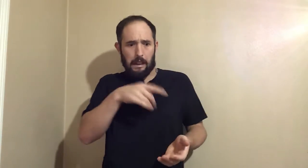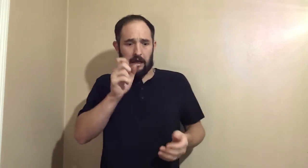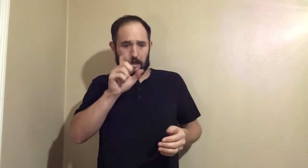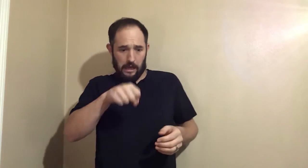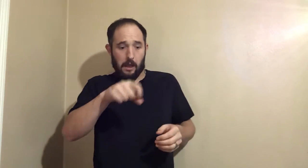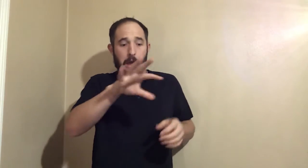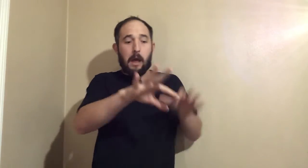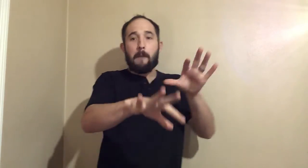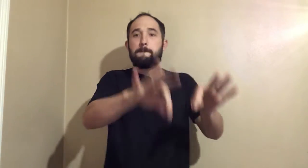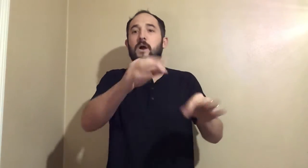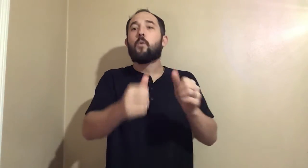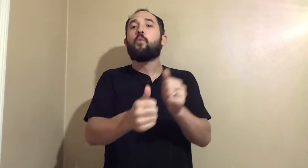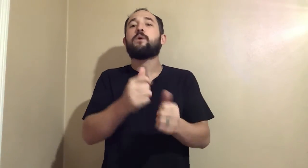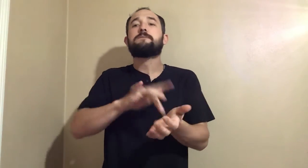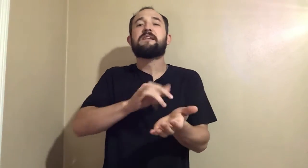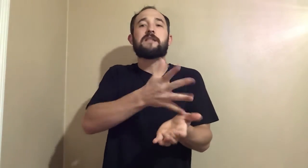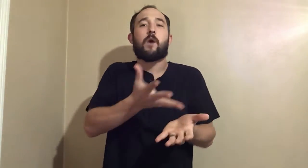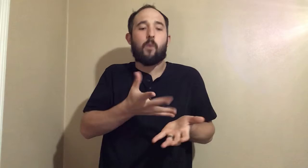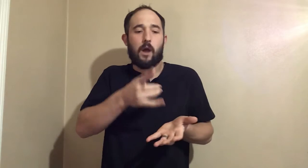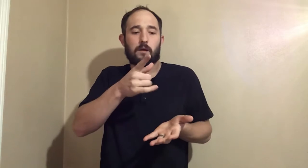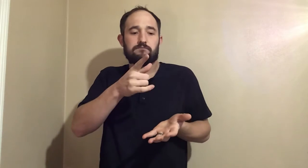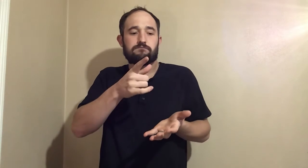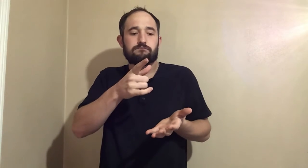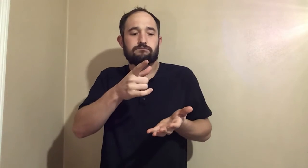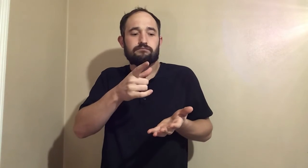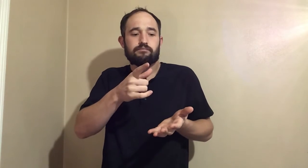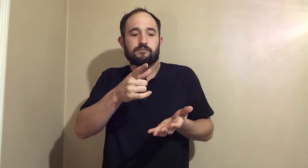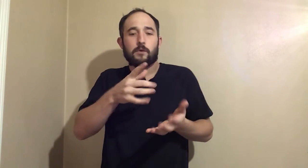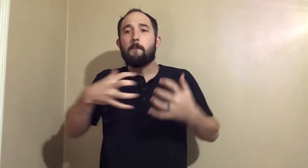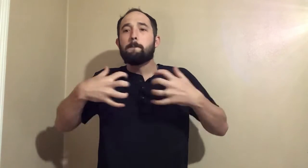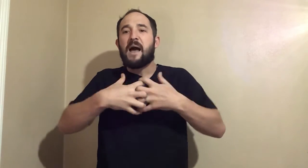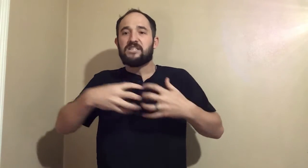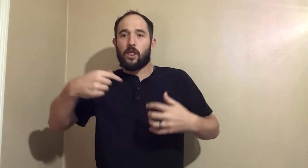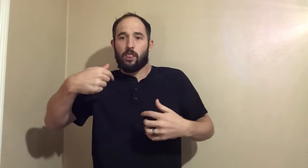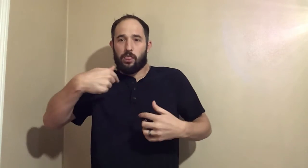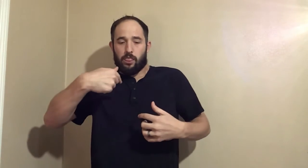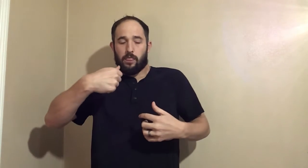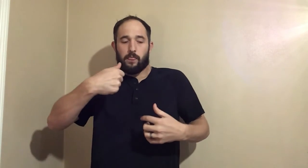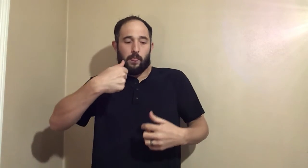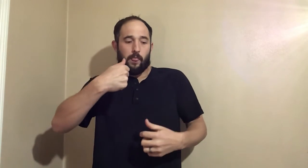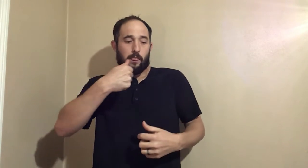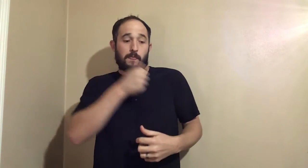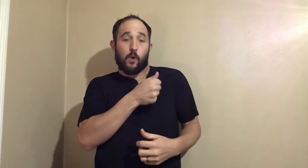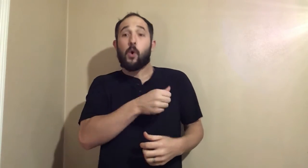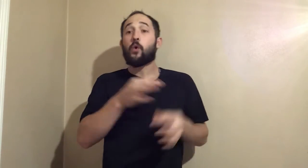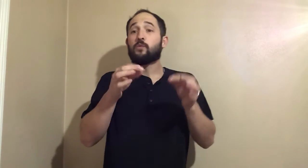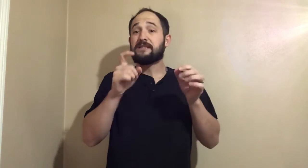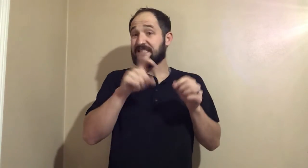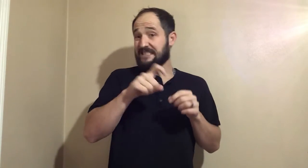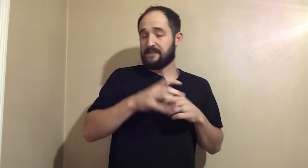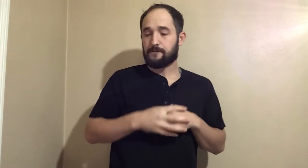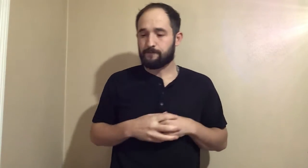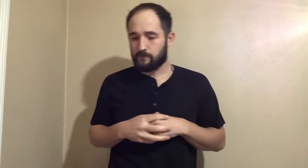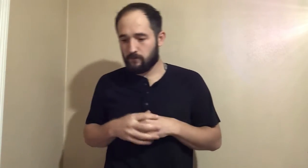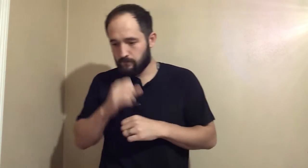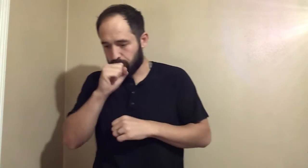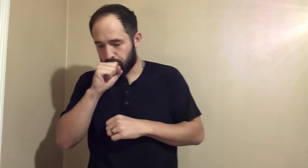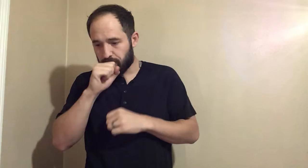they say their needs are. Now sometimes when a patient just initially comes out of